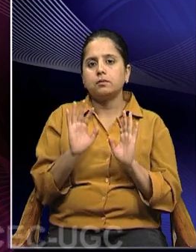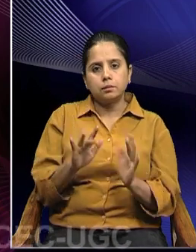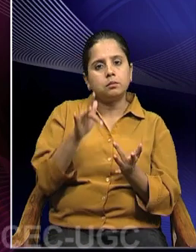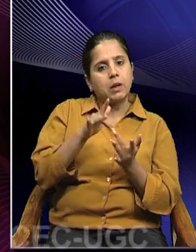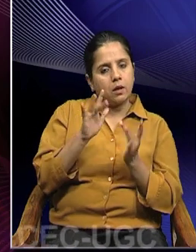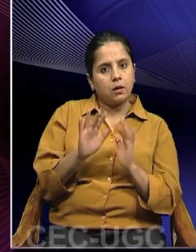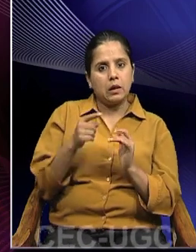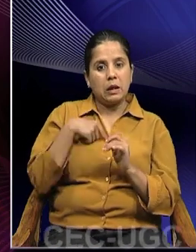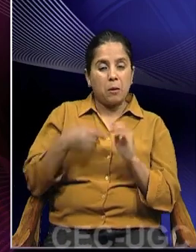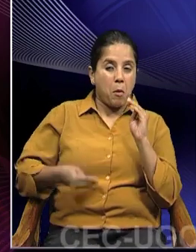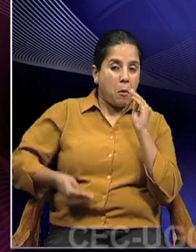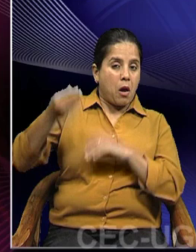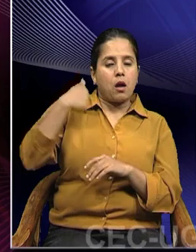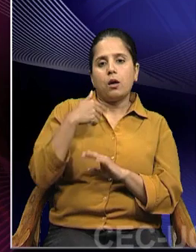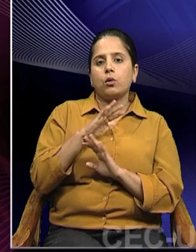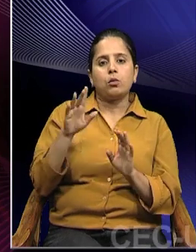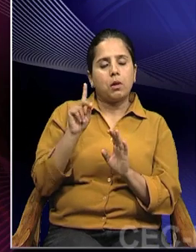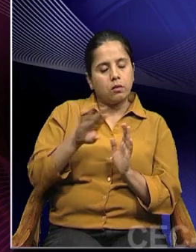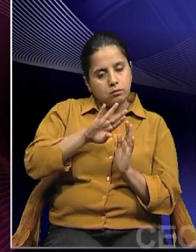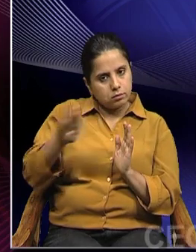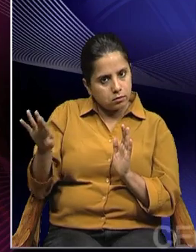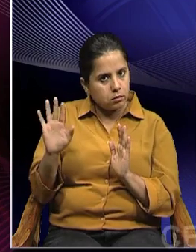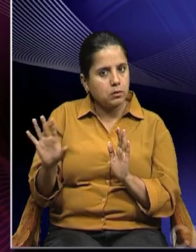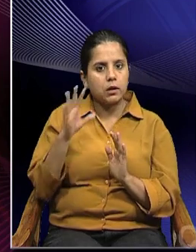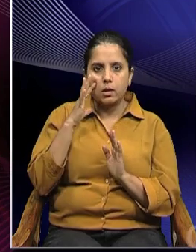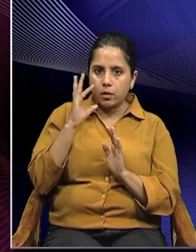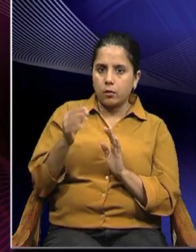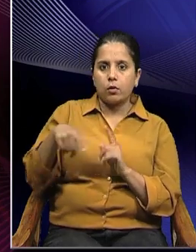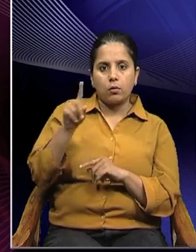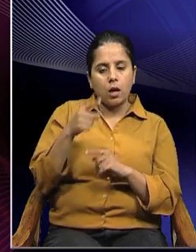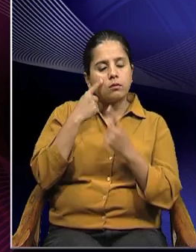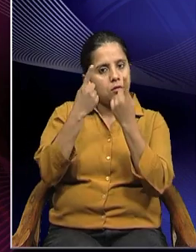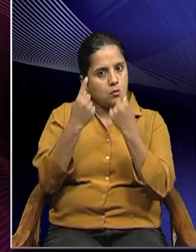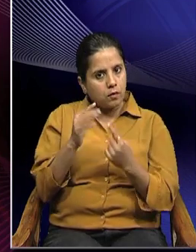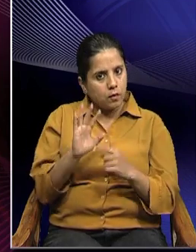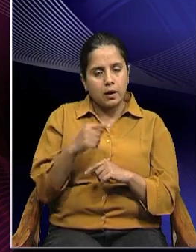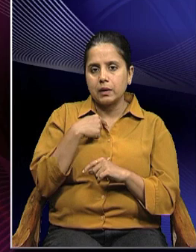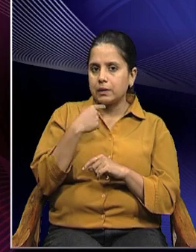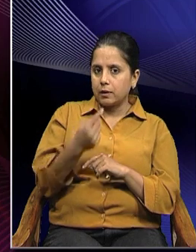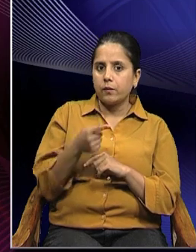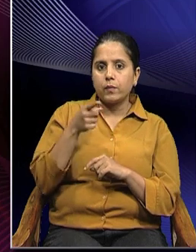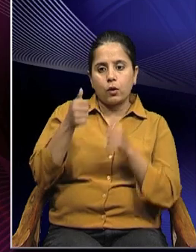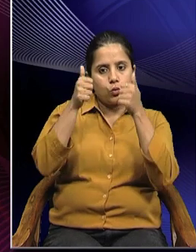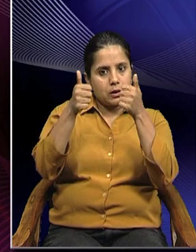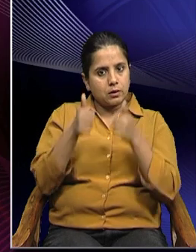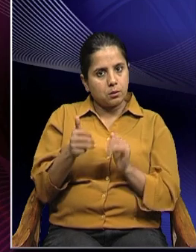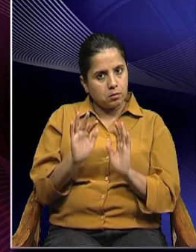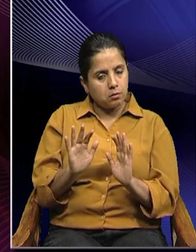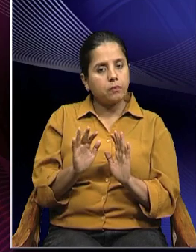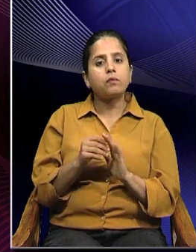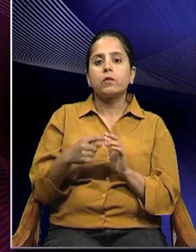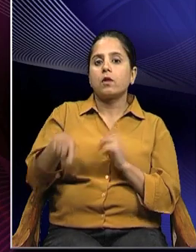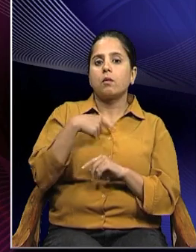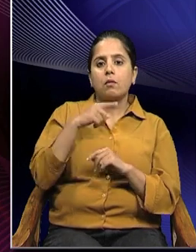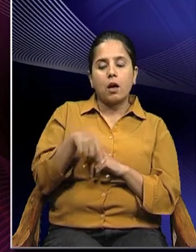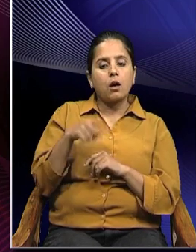we should not become extremist. We should avoid the extremes. We should evaluate according to results, and we should